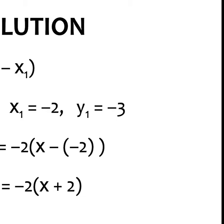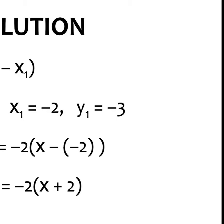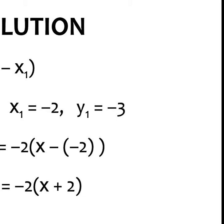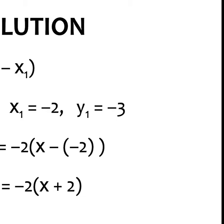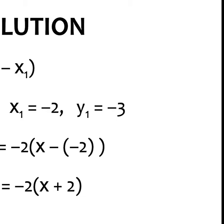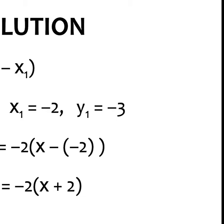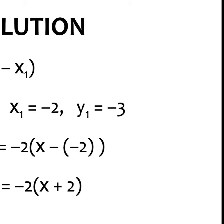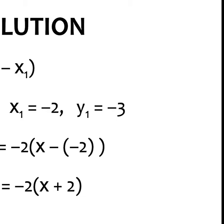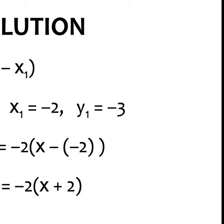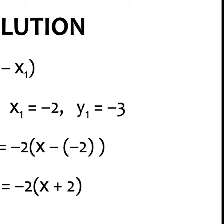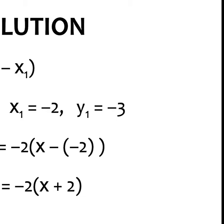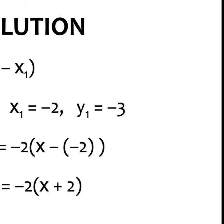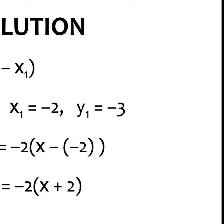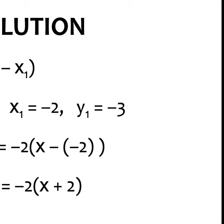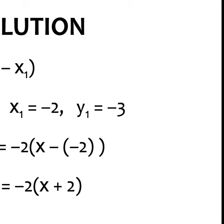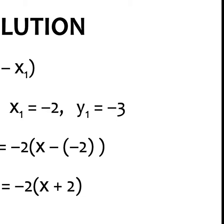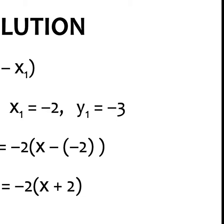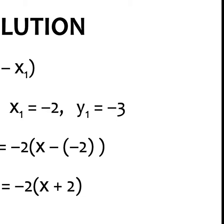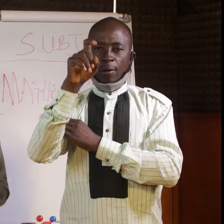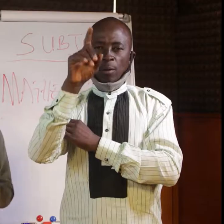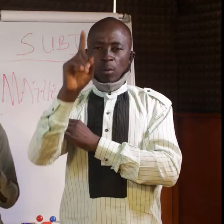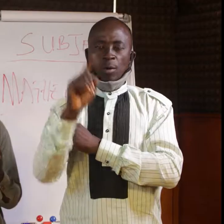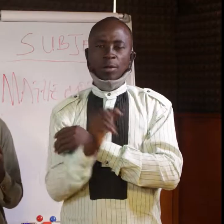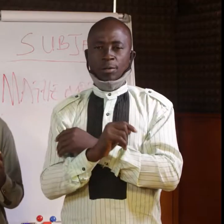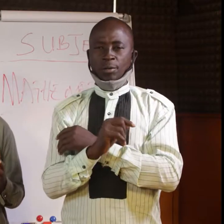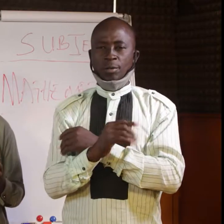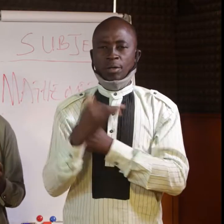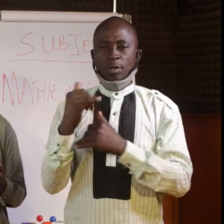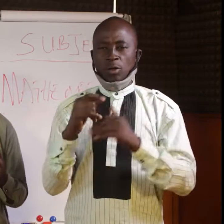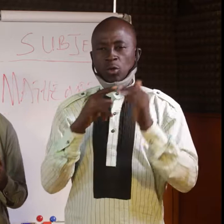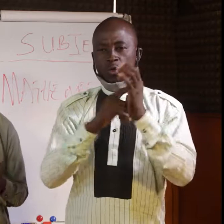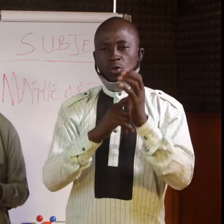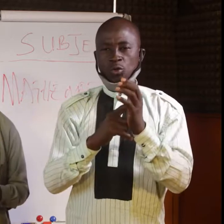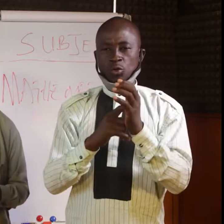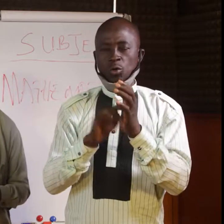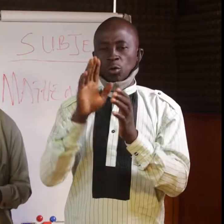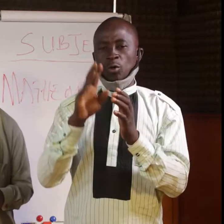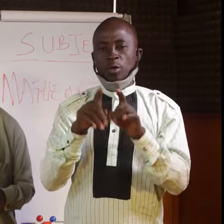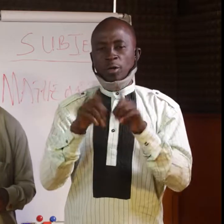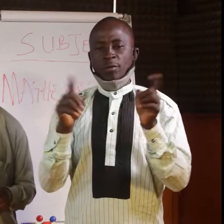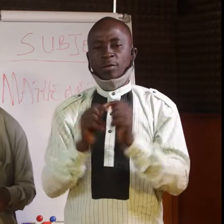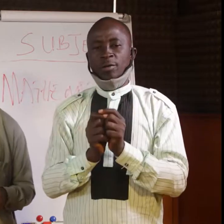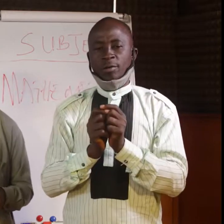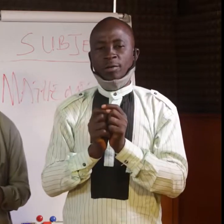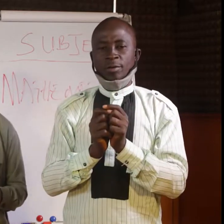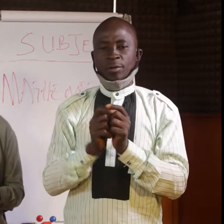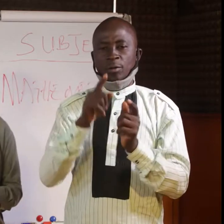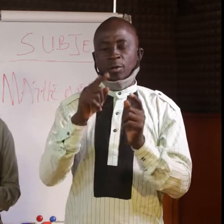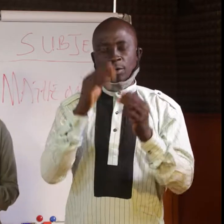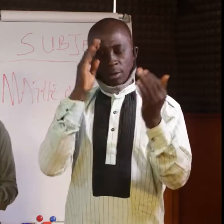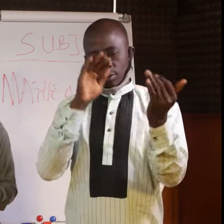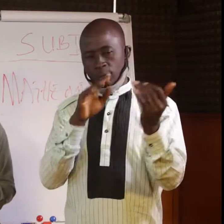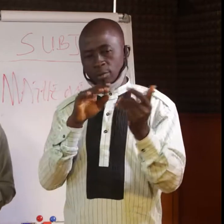into x minus x1. Now you identify your variables. You are expected